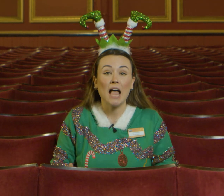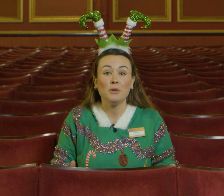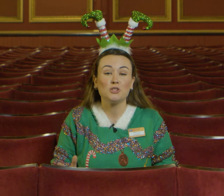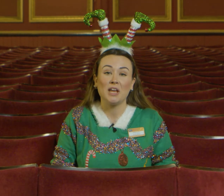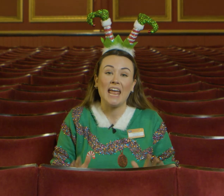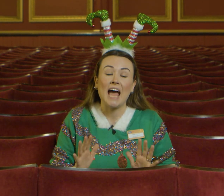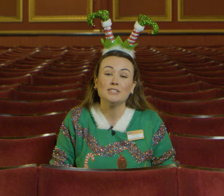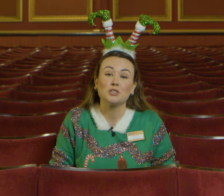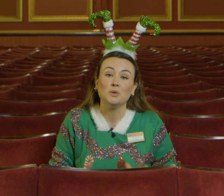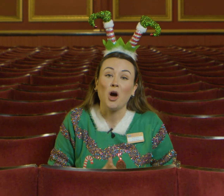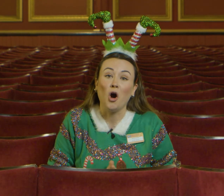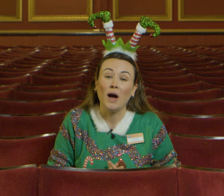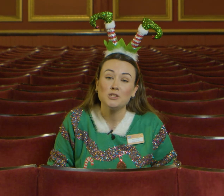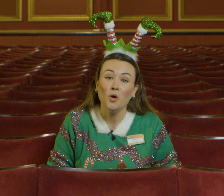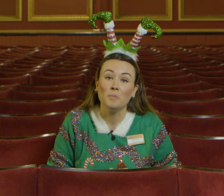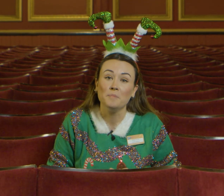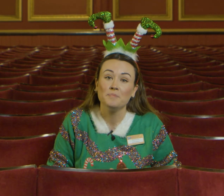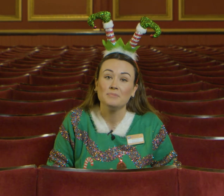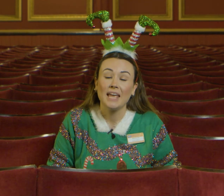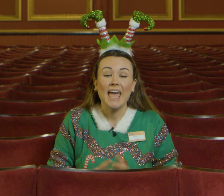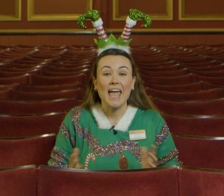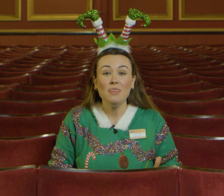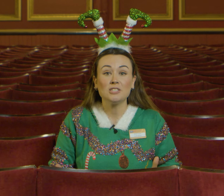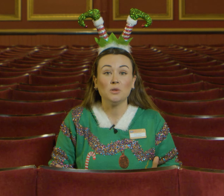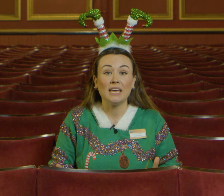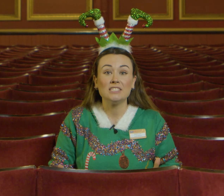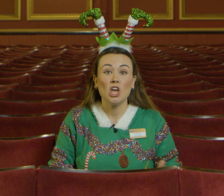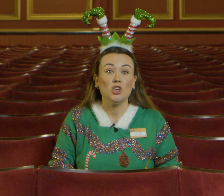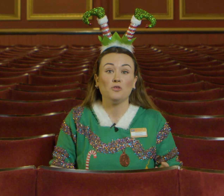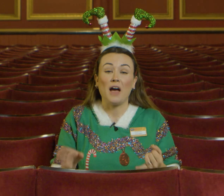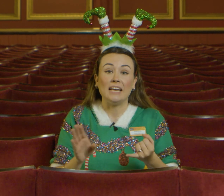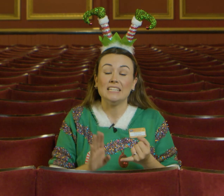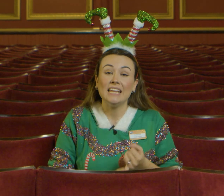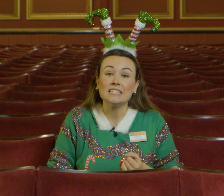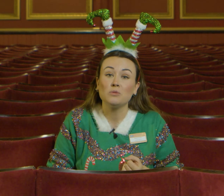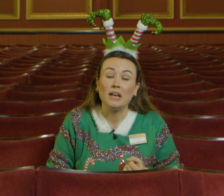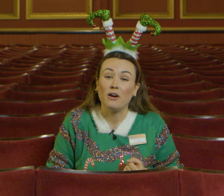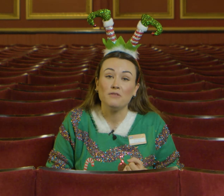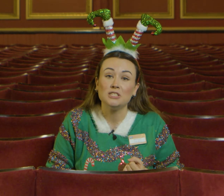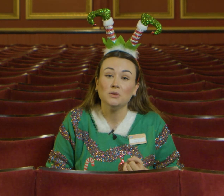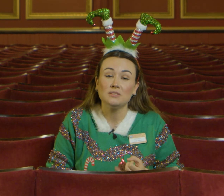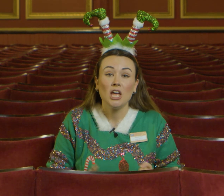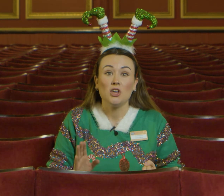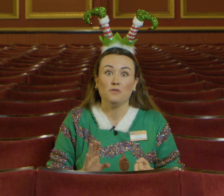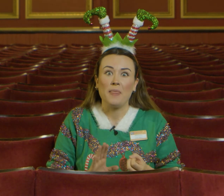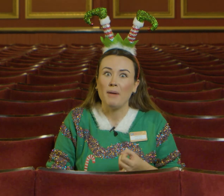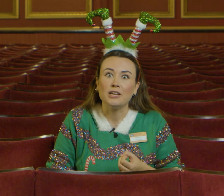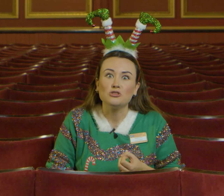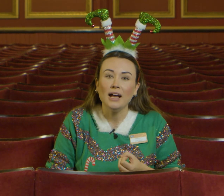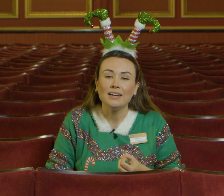you join in at school or at home. In the toolkit, you'll find links to all of our videos, you'll find the backing track,